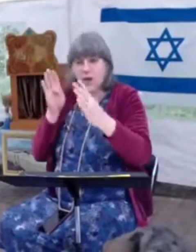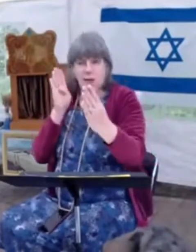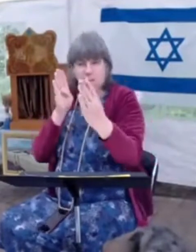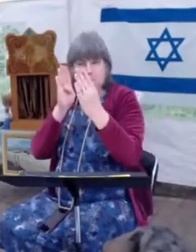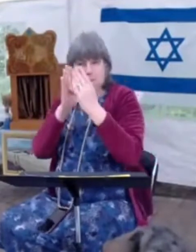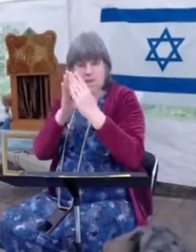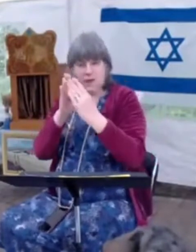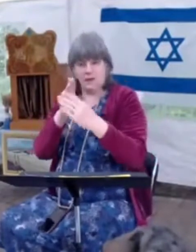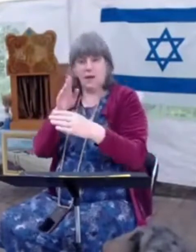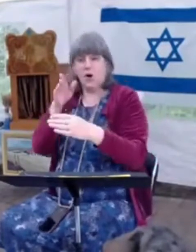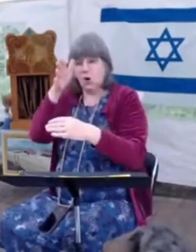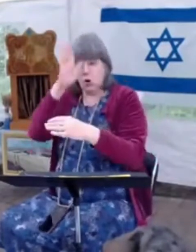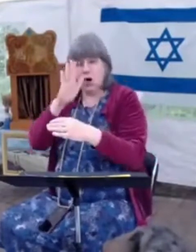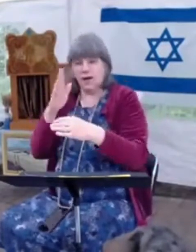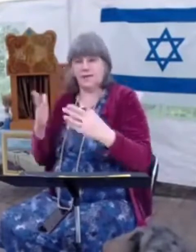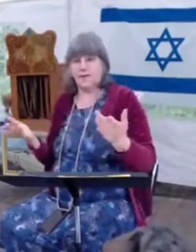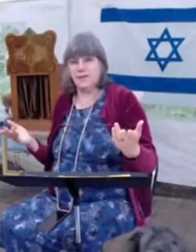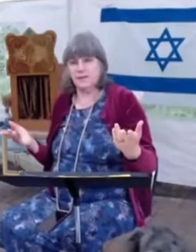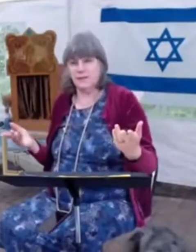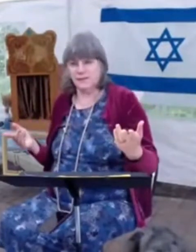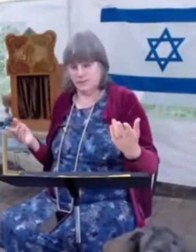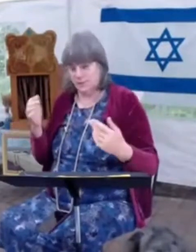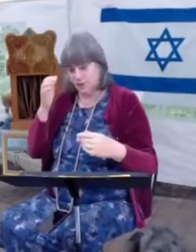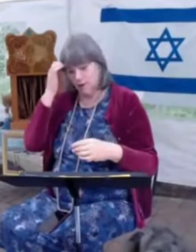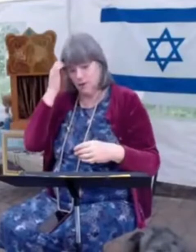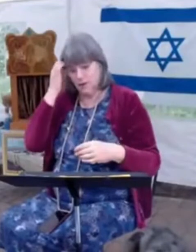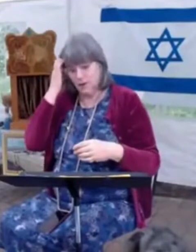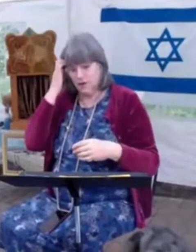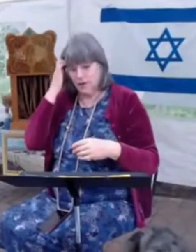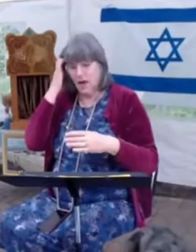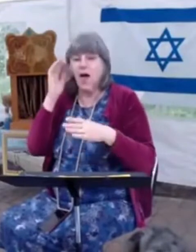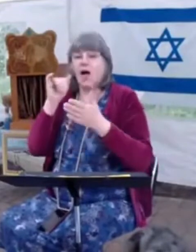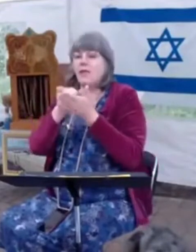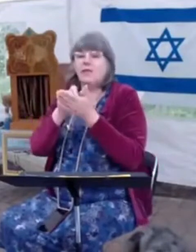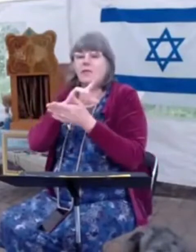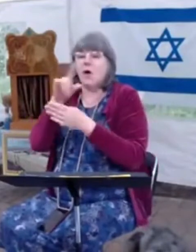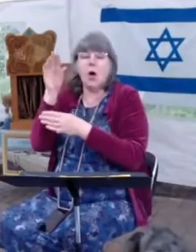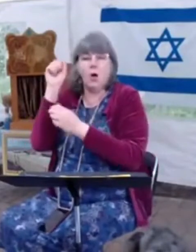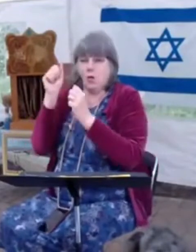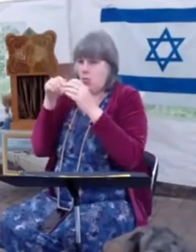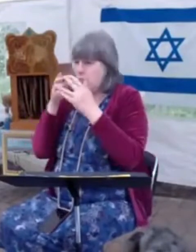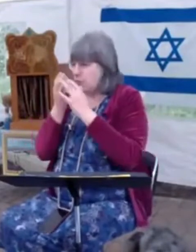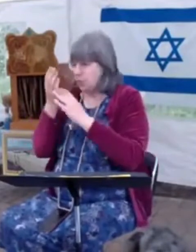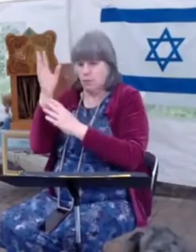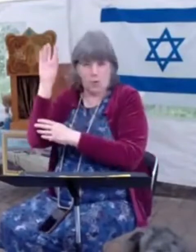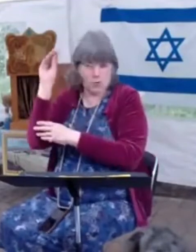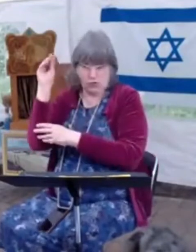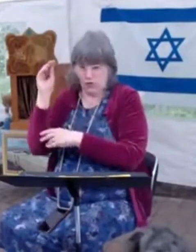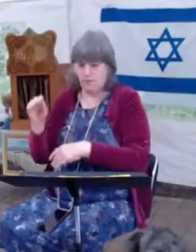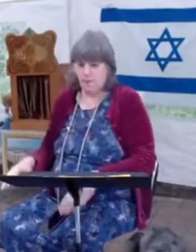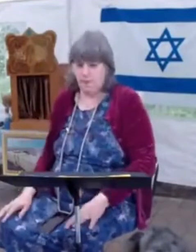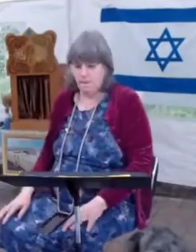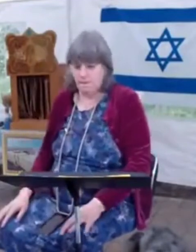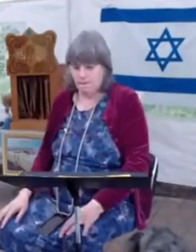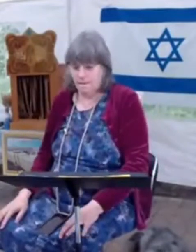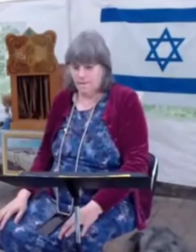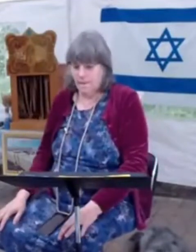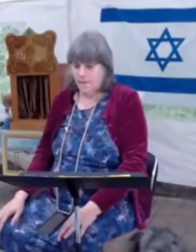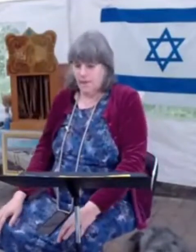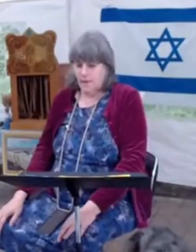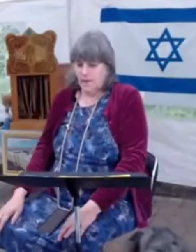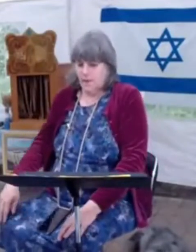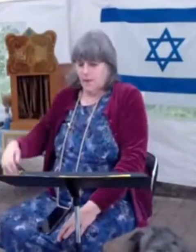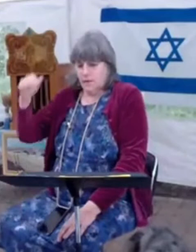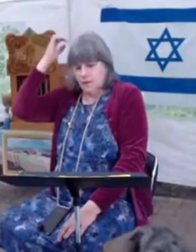Everybody in the world can call upon the name of Hashem through the temple. It would be too long here